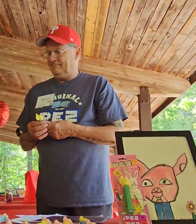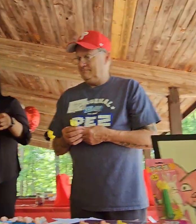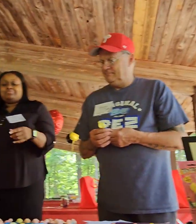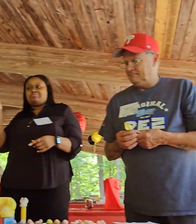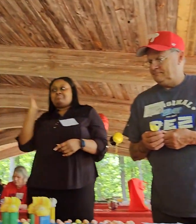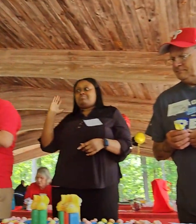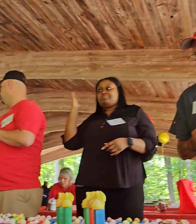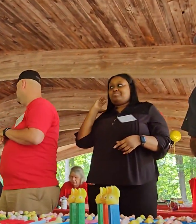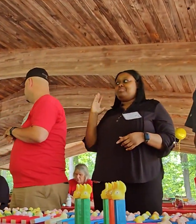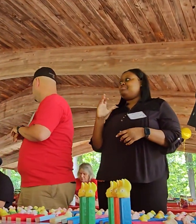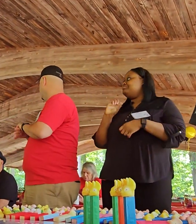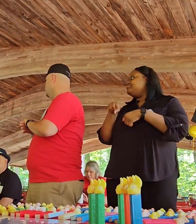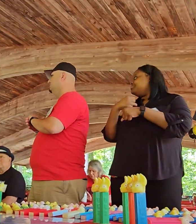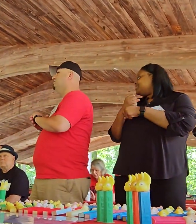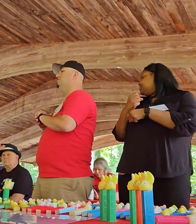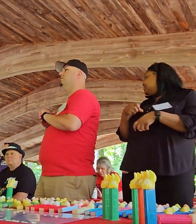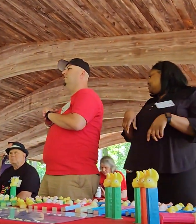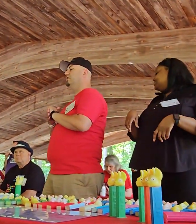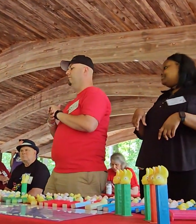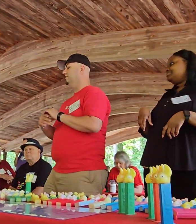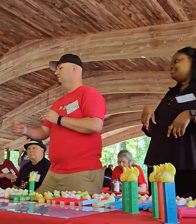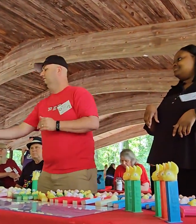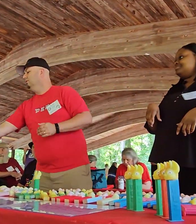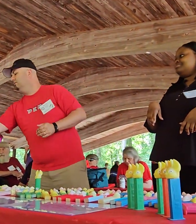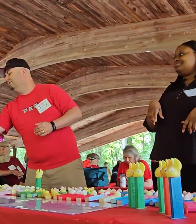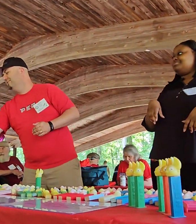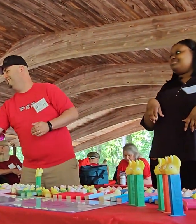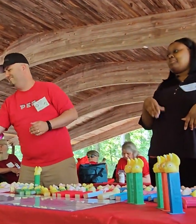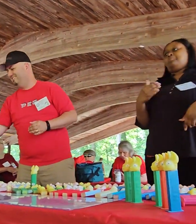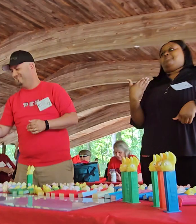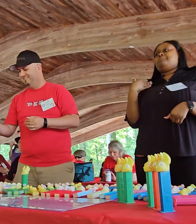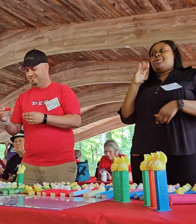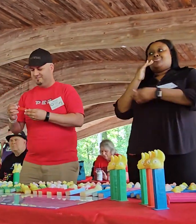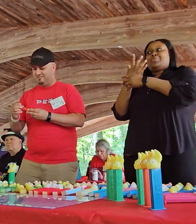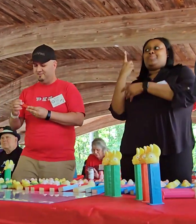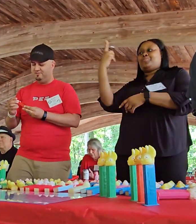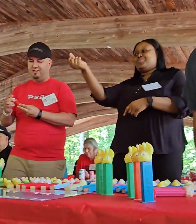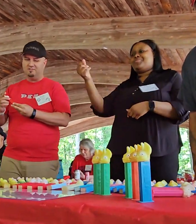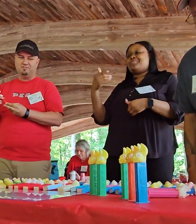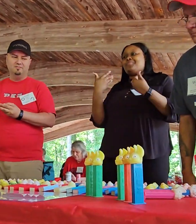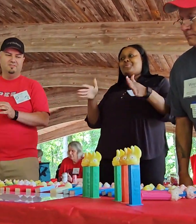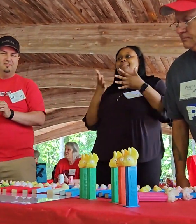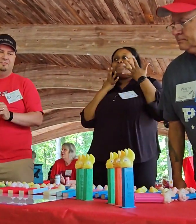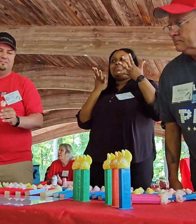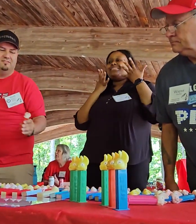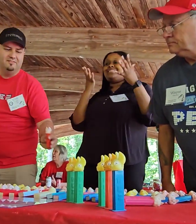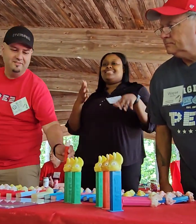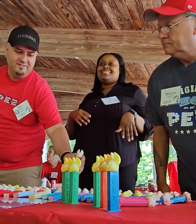me. Yeah, That's cool. She saw it coming. She dodged.